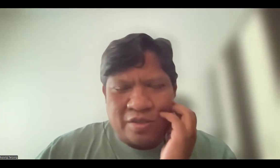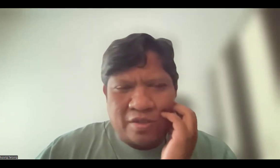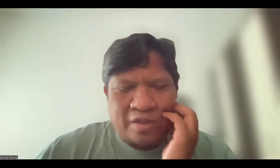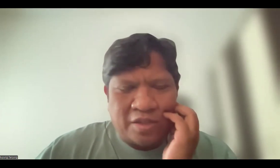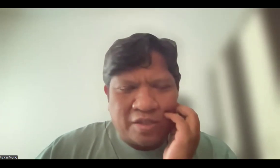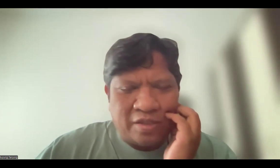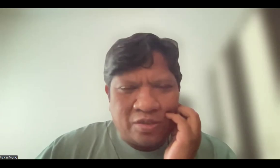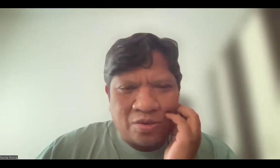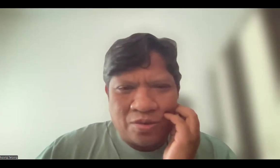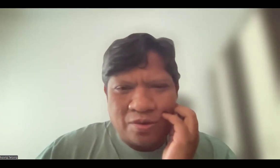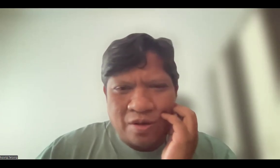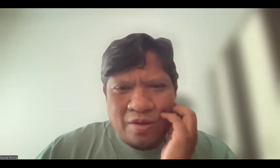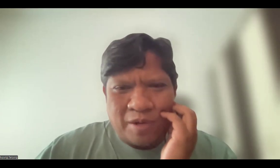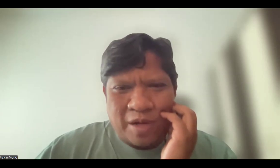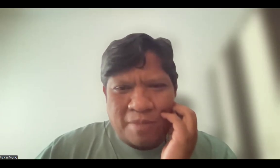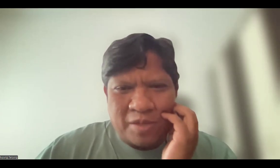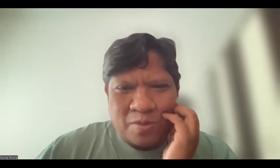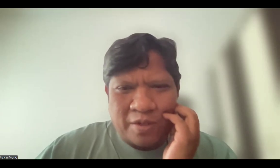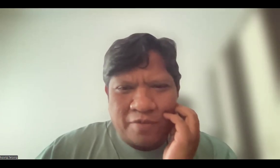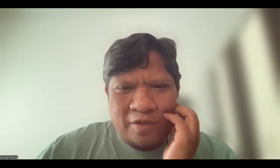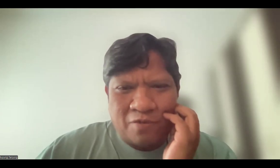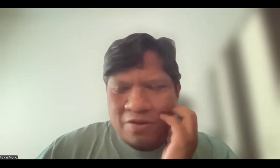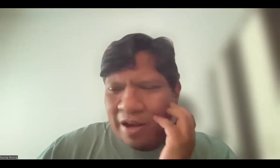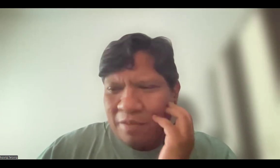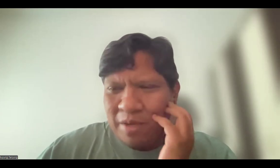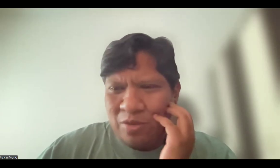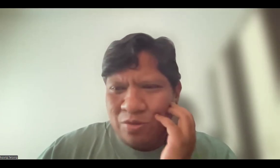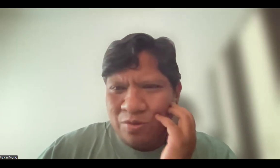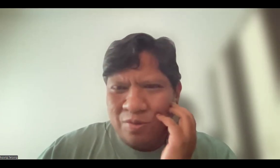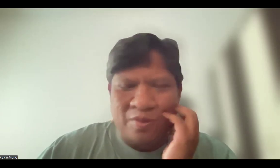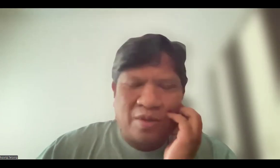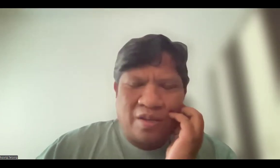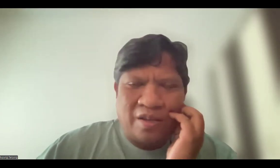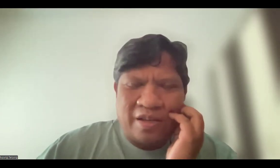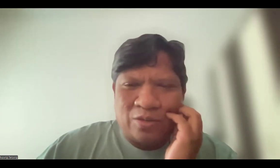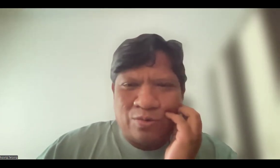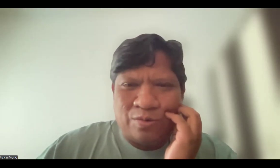this session. So perhaps it's quite difficult for admin to